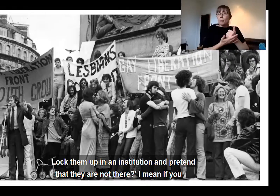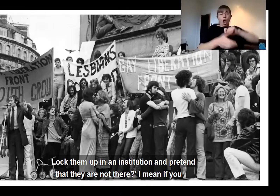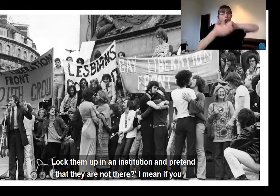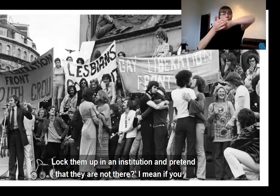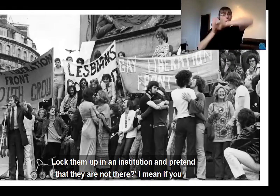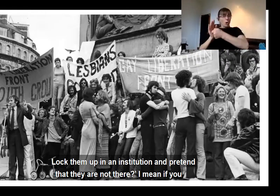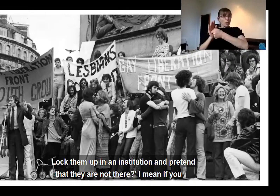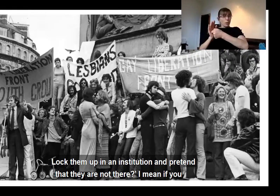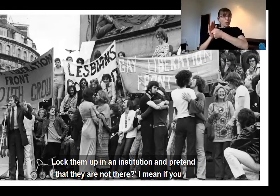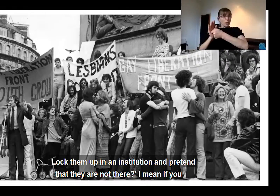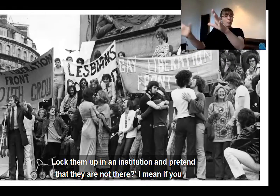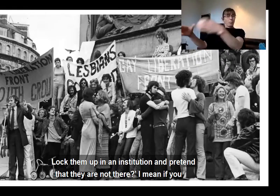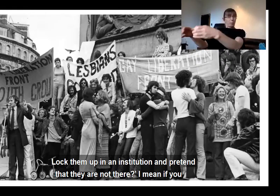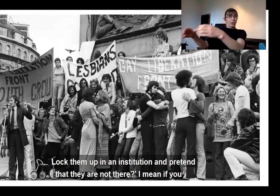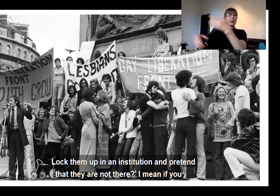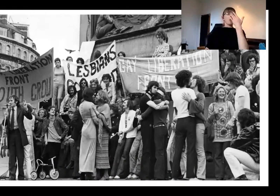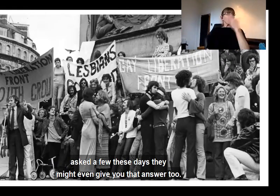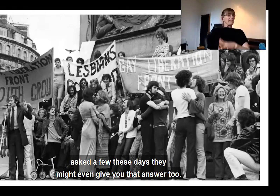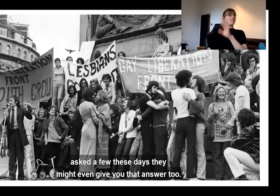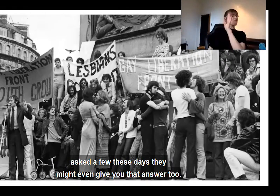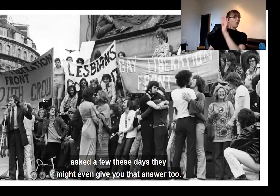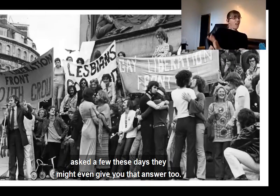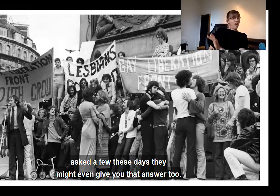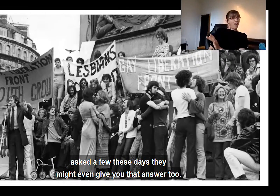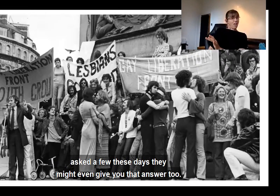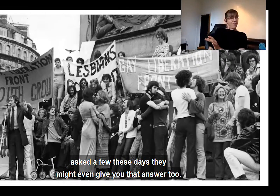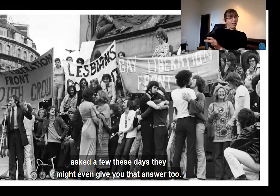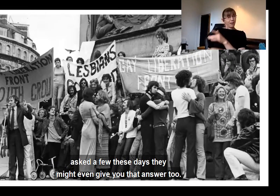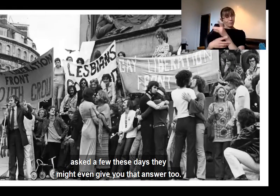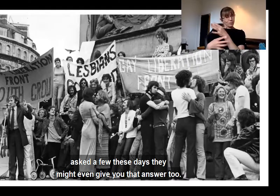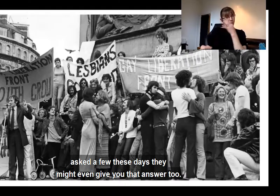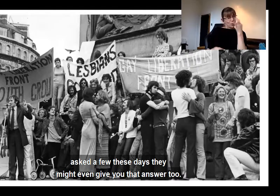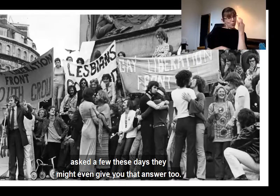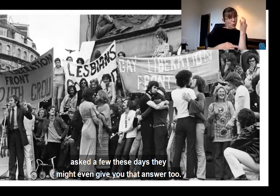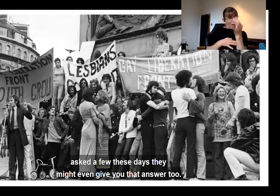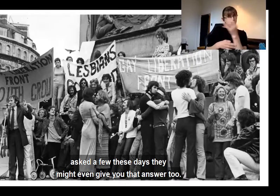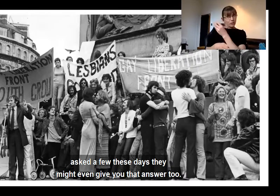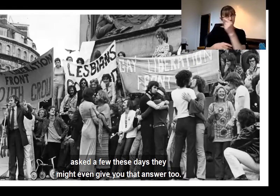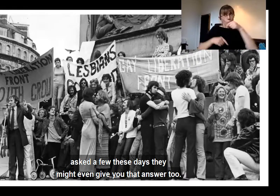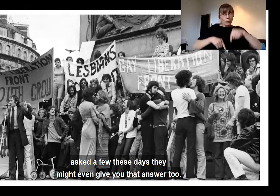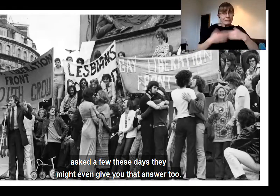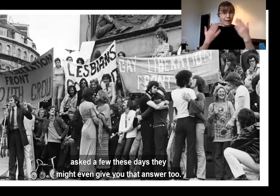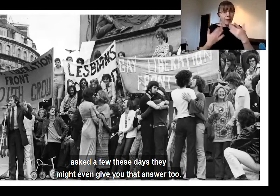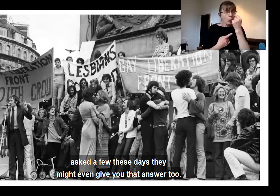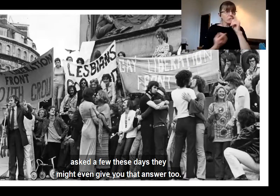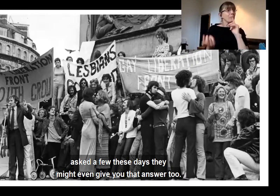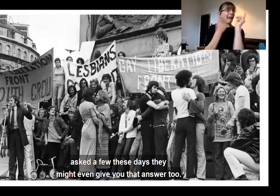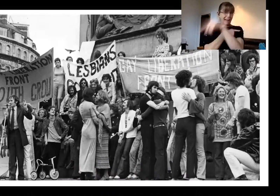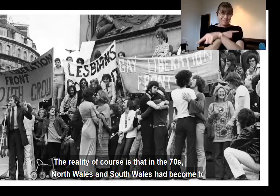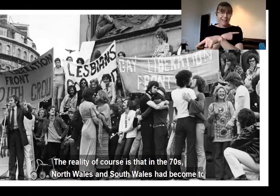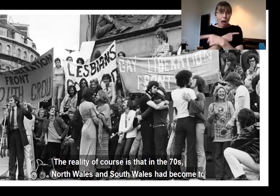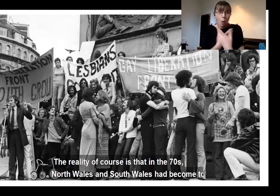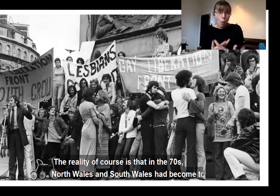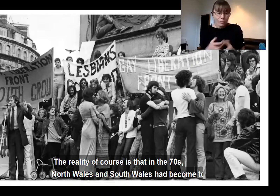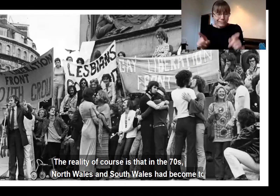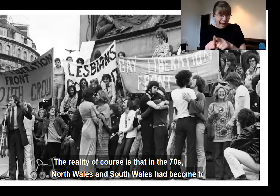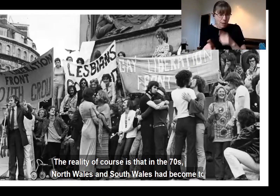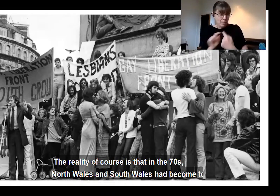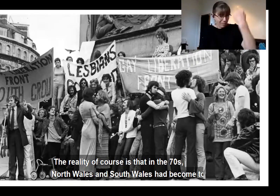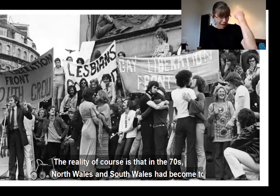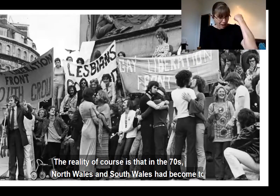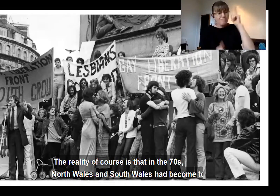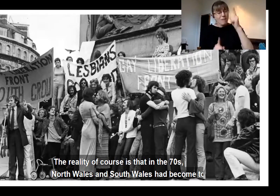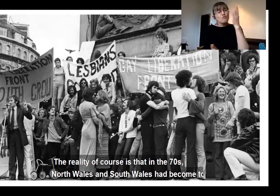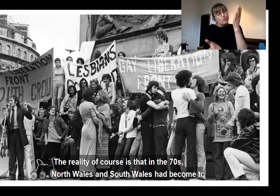and pretend that they are not there? I mean, if you asked a few these days, they might even give you that answer too. The reality,